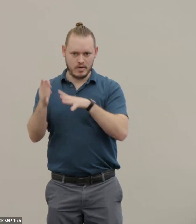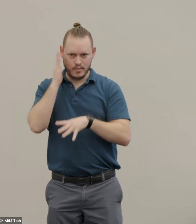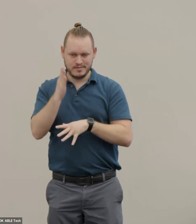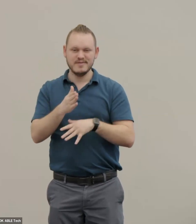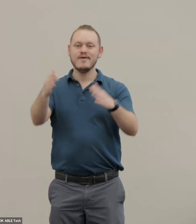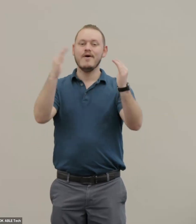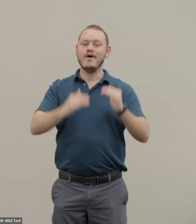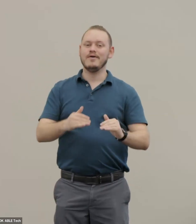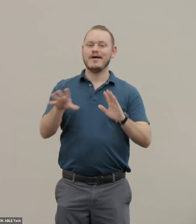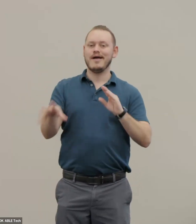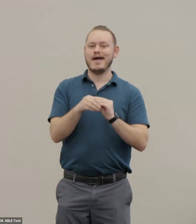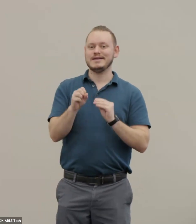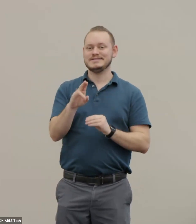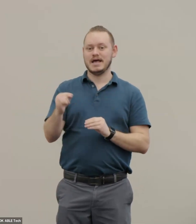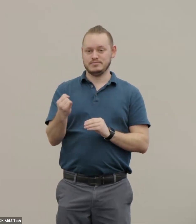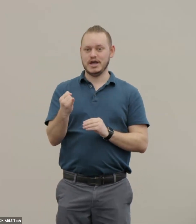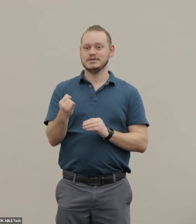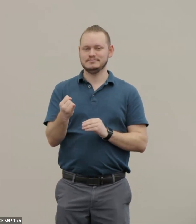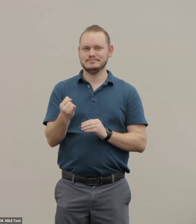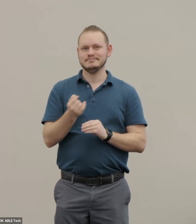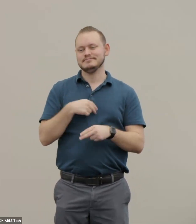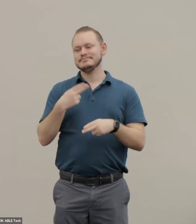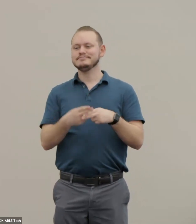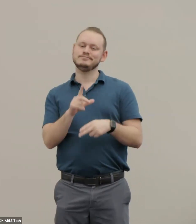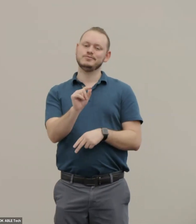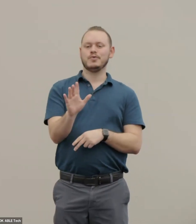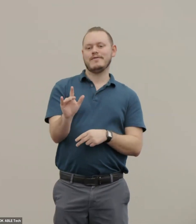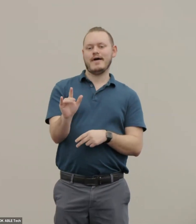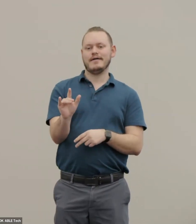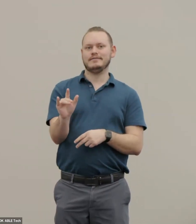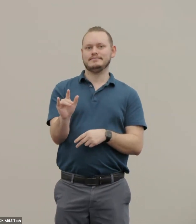subject, right? I could call this the 2025